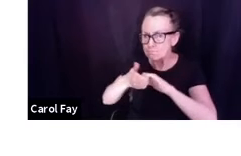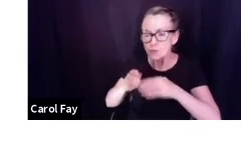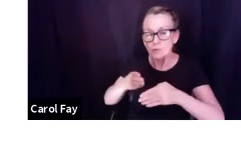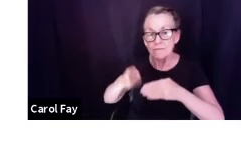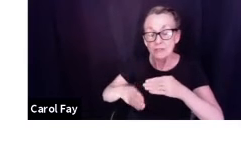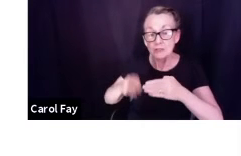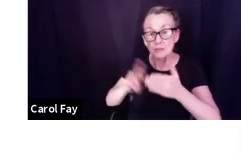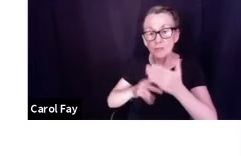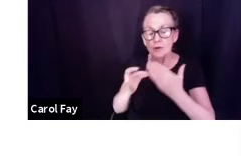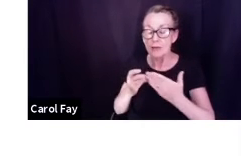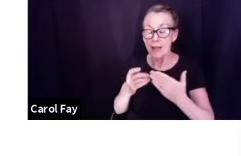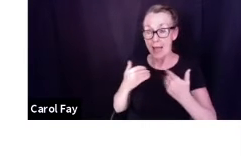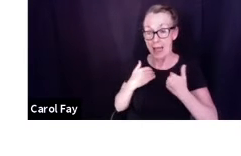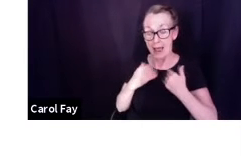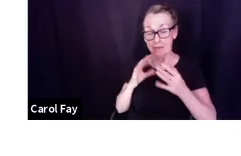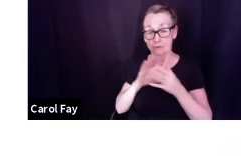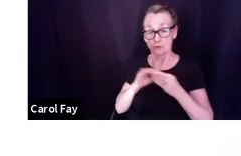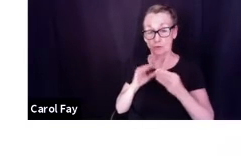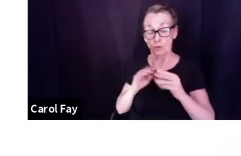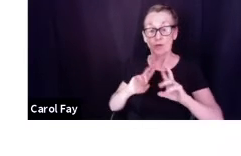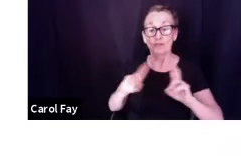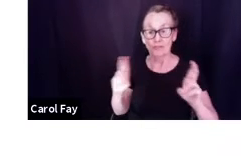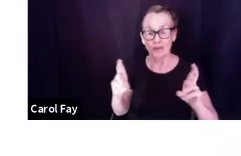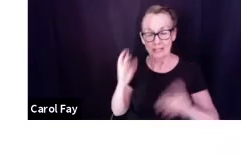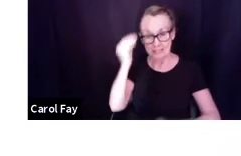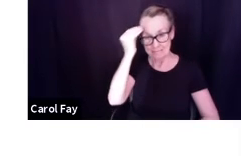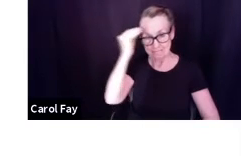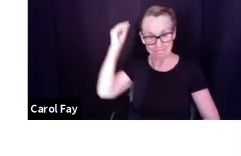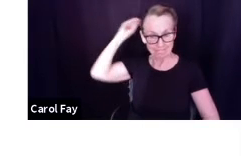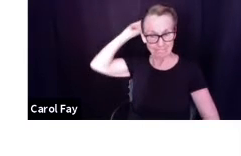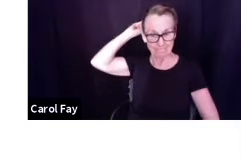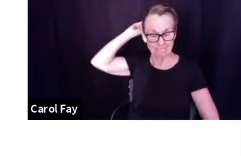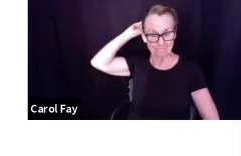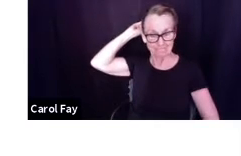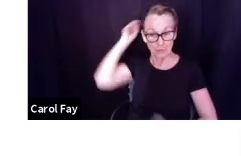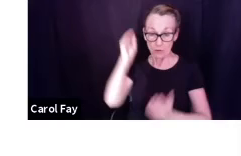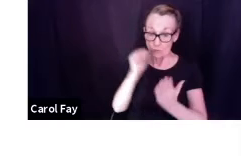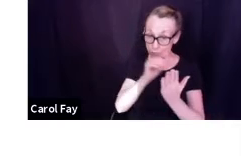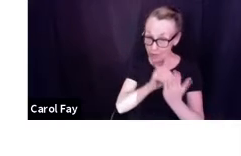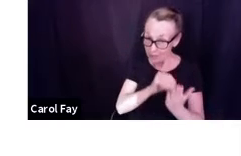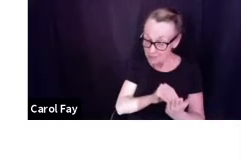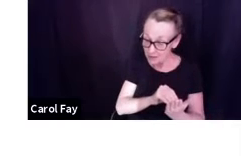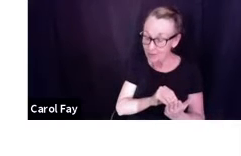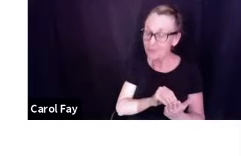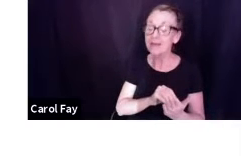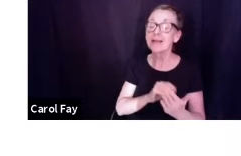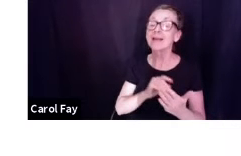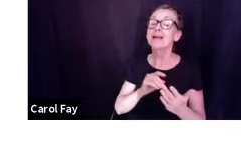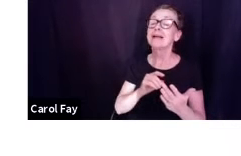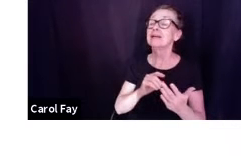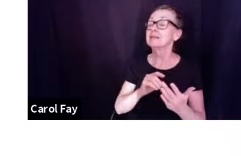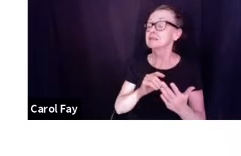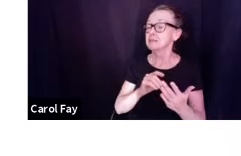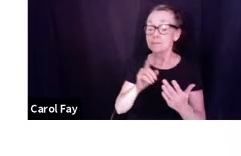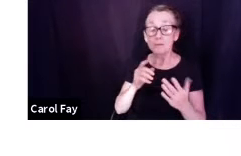have stories in mind for this kind of question. And you want to write these down and just go through your planner or through